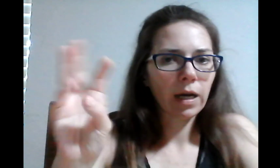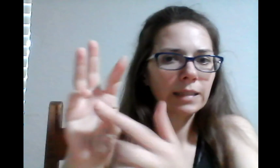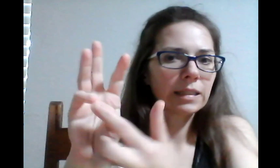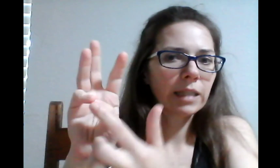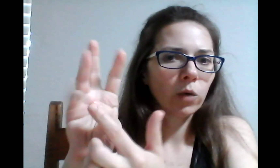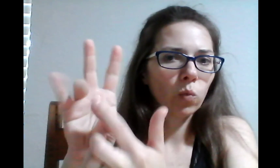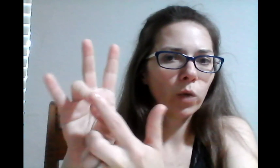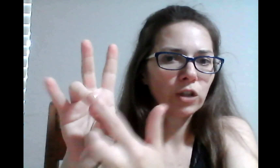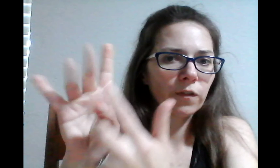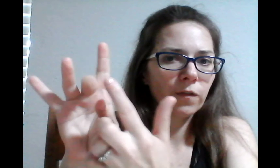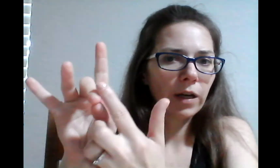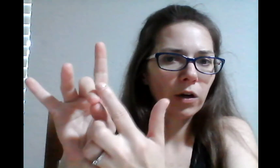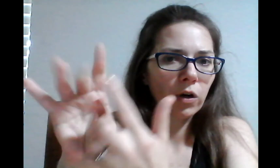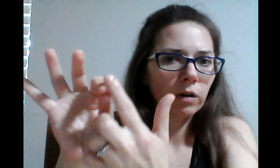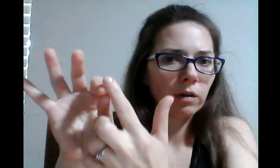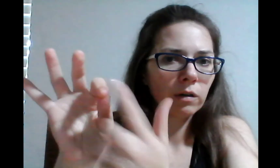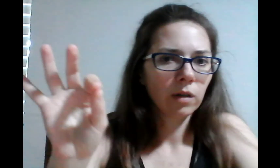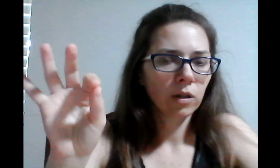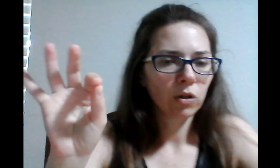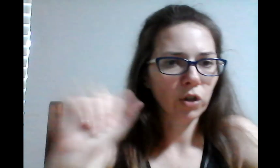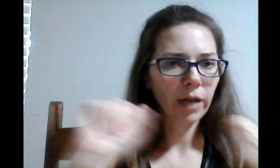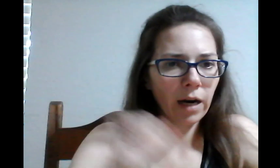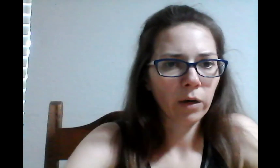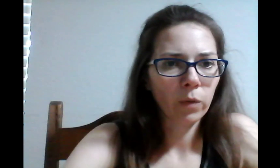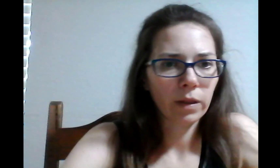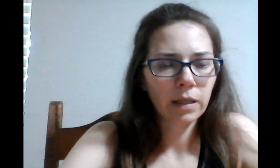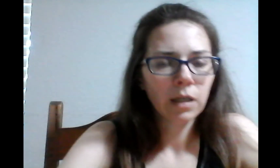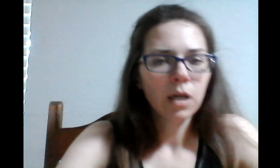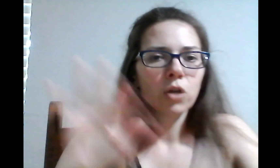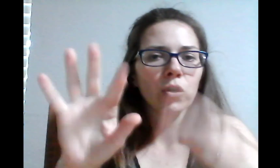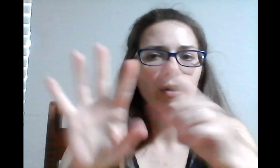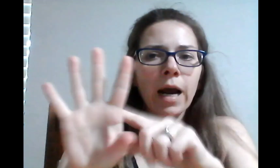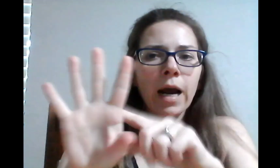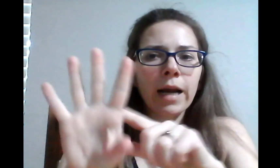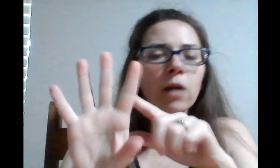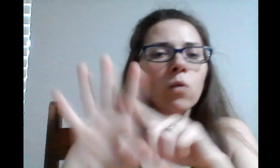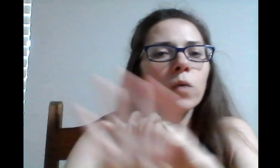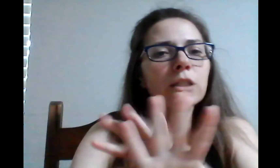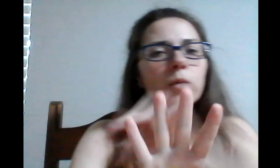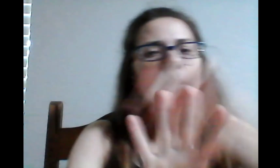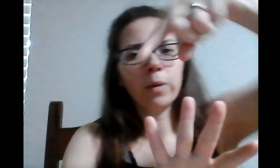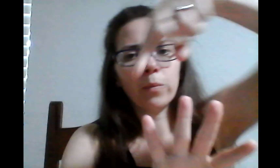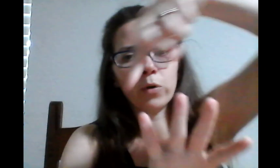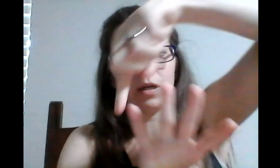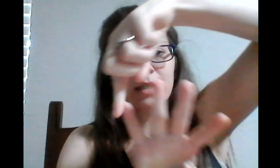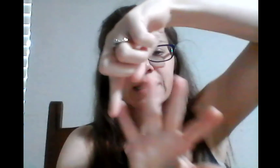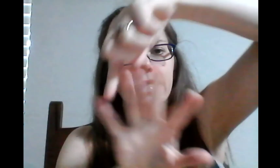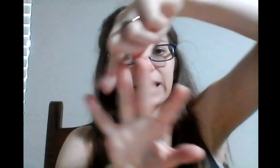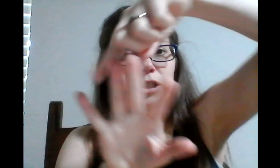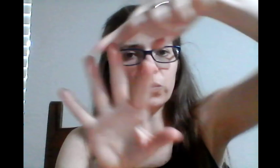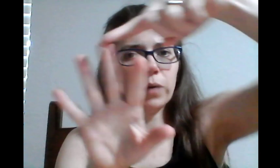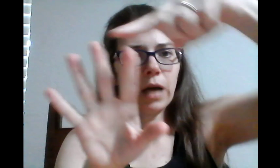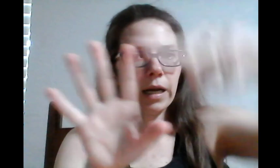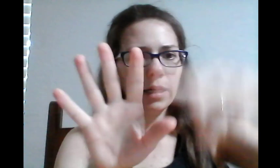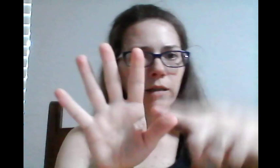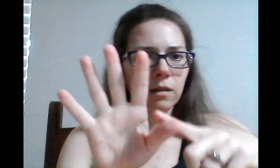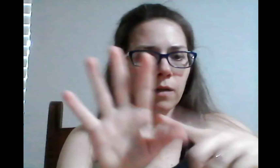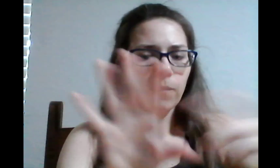kind of see which finger you're counting with it. Your 9, and an easy way to remember 6 through 9